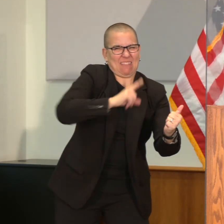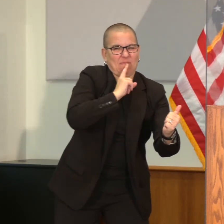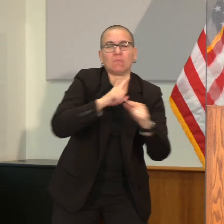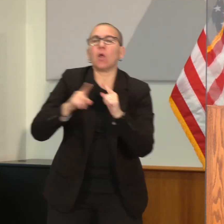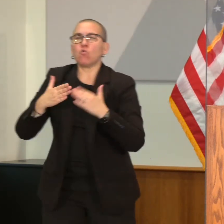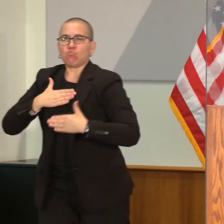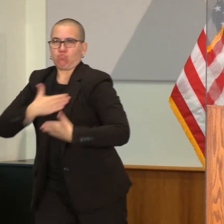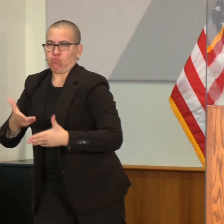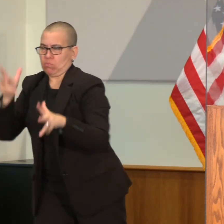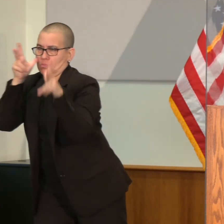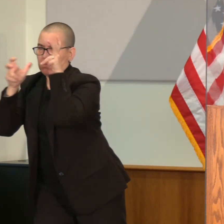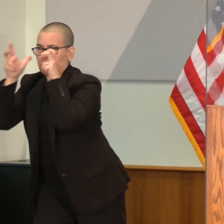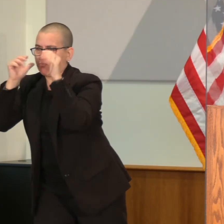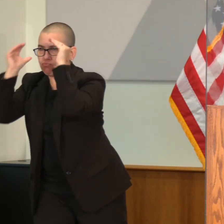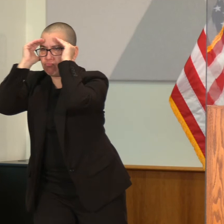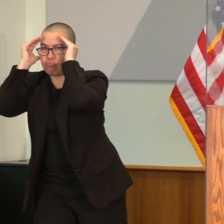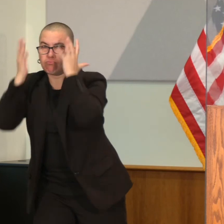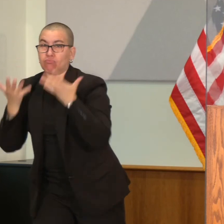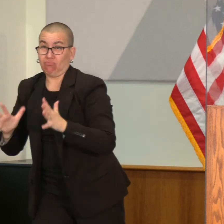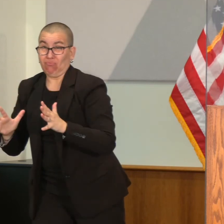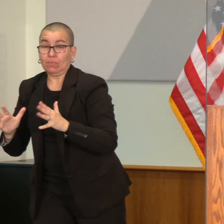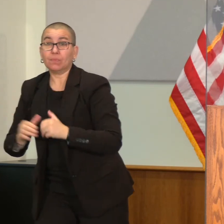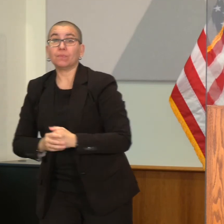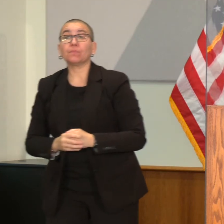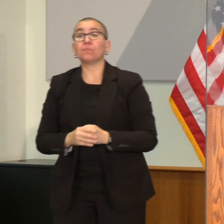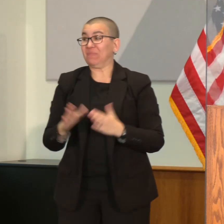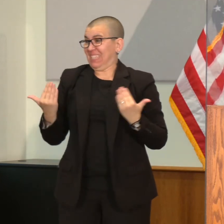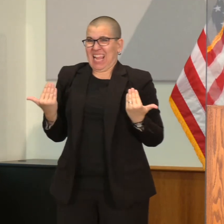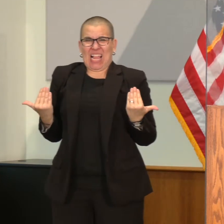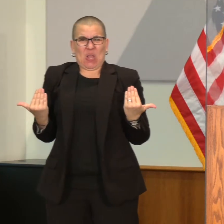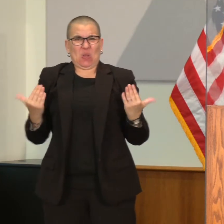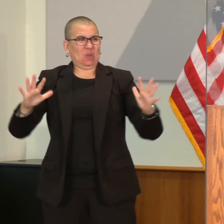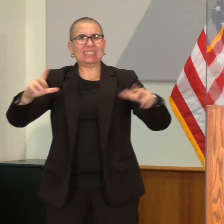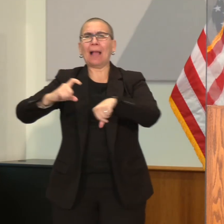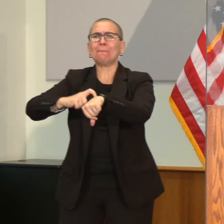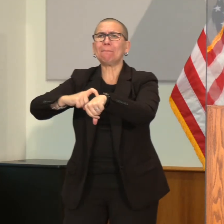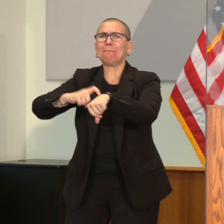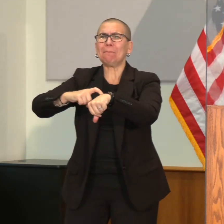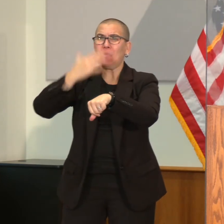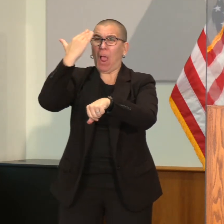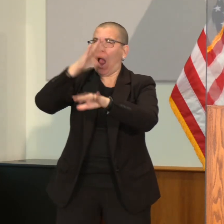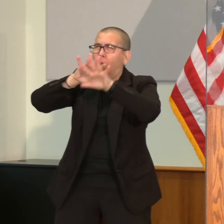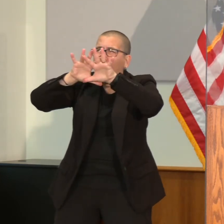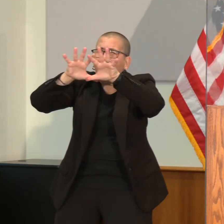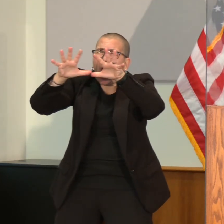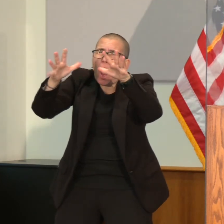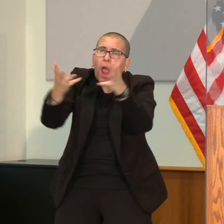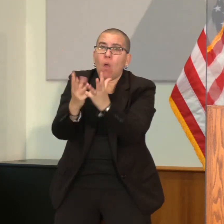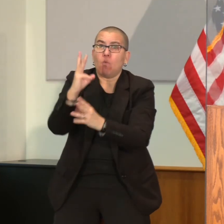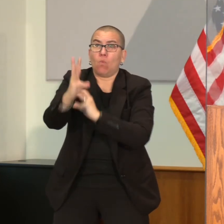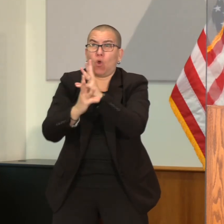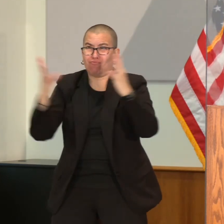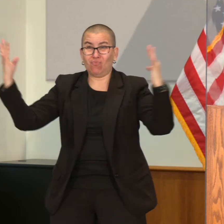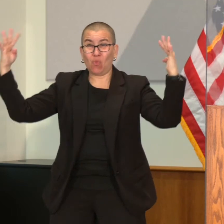of time, while the world is watching, to be the leaders that our communities of color need us to